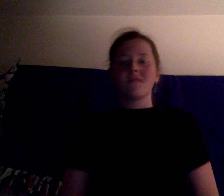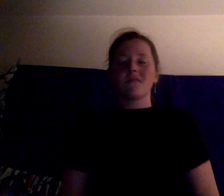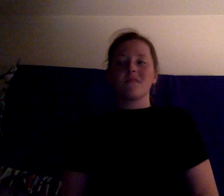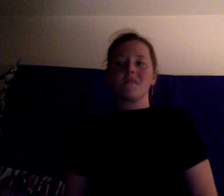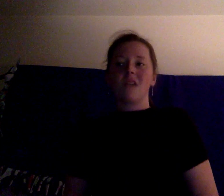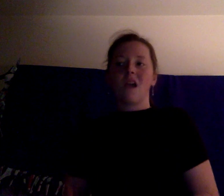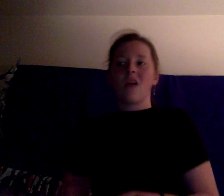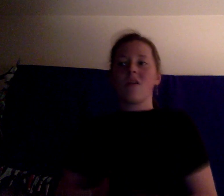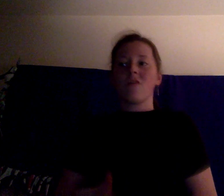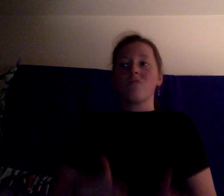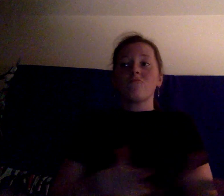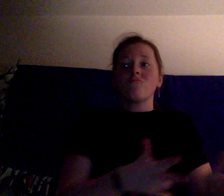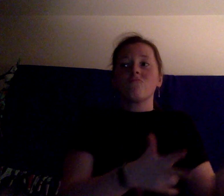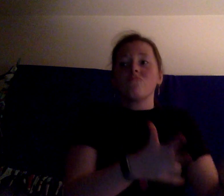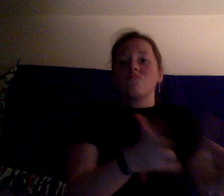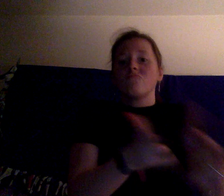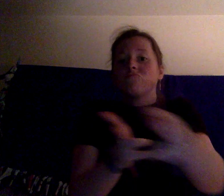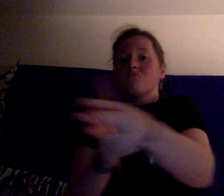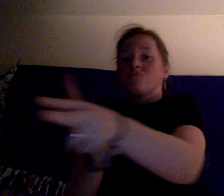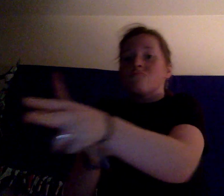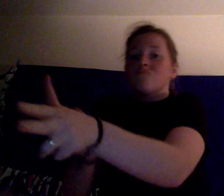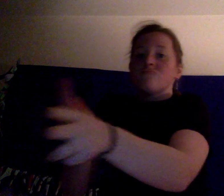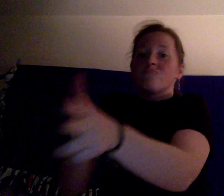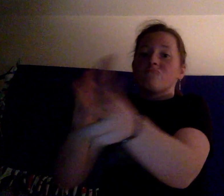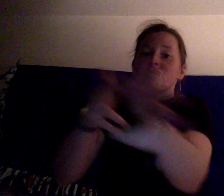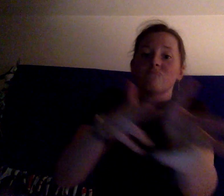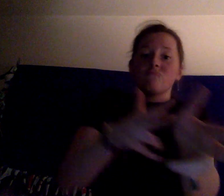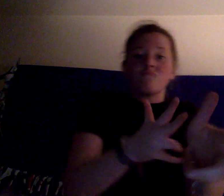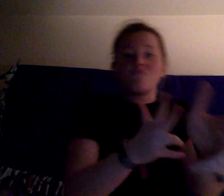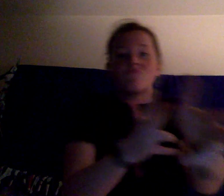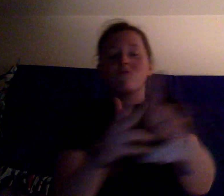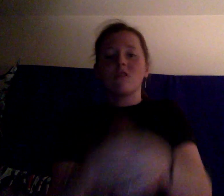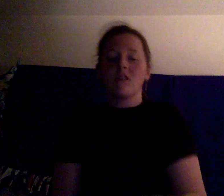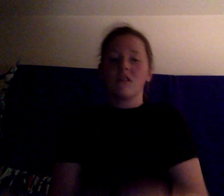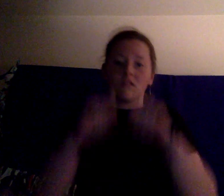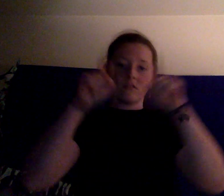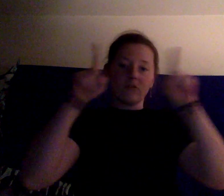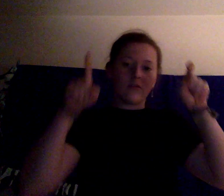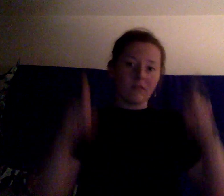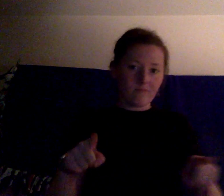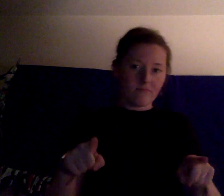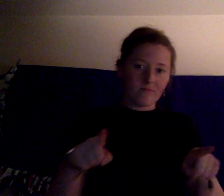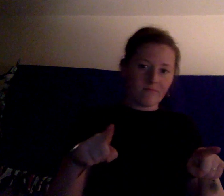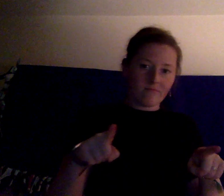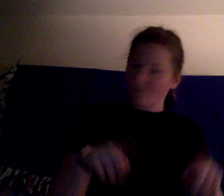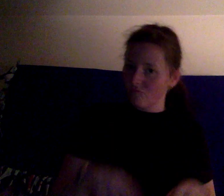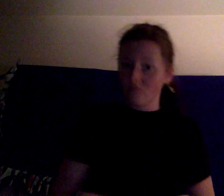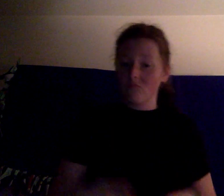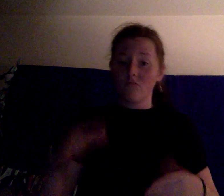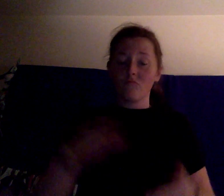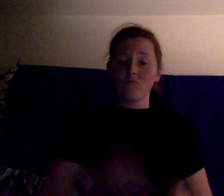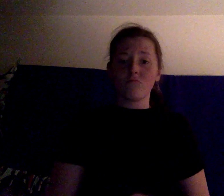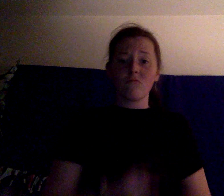another driver would be eliminated. You know how the reality show thing works. But the